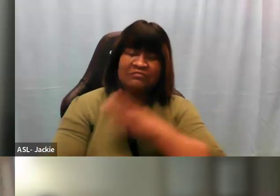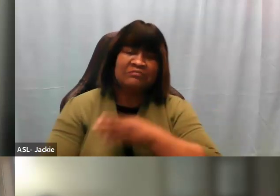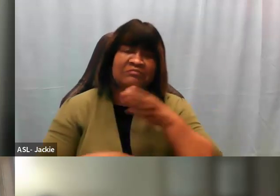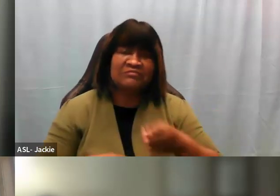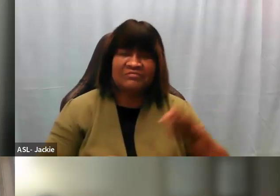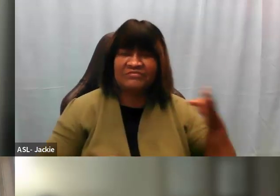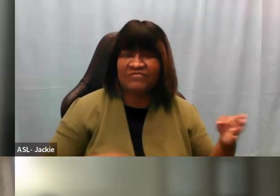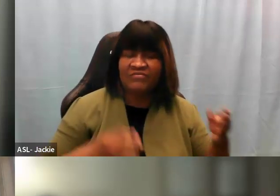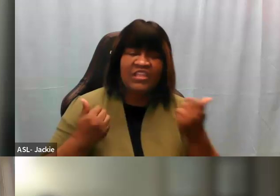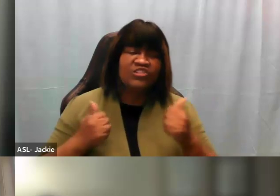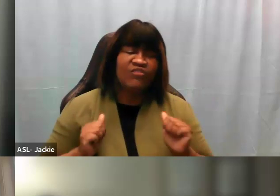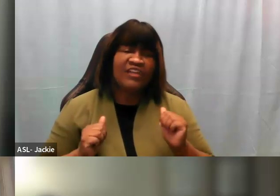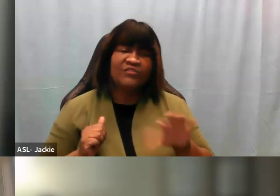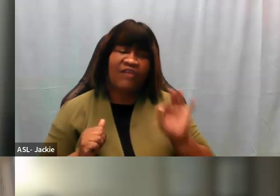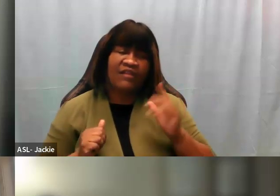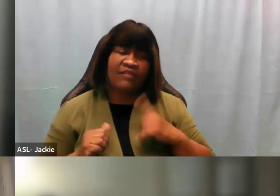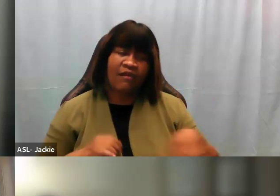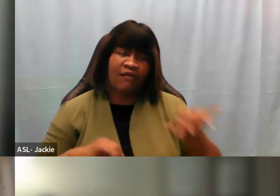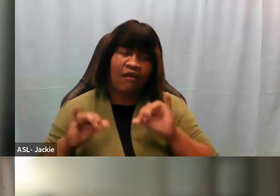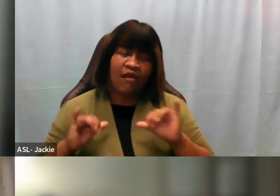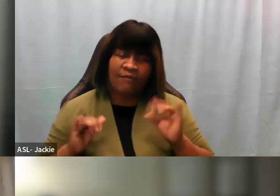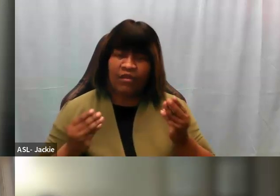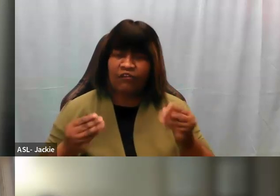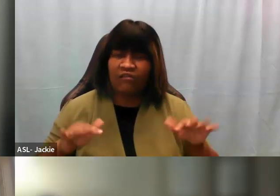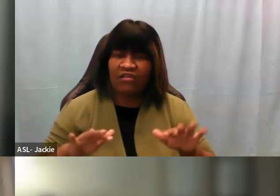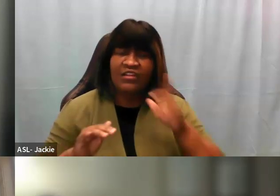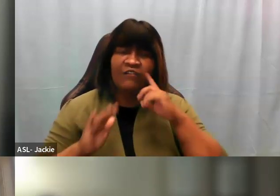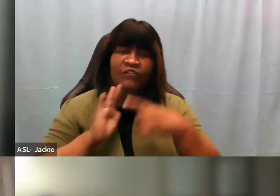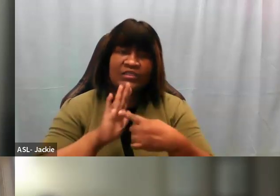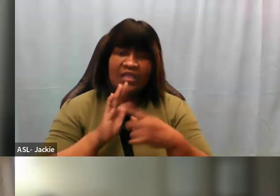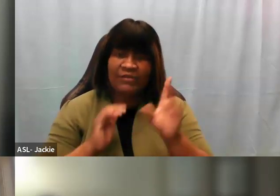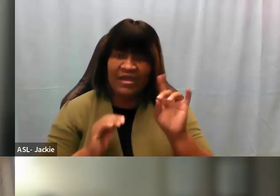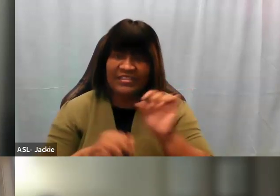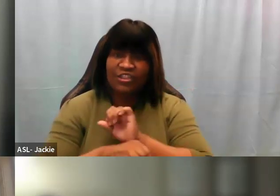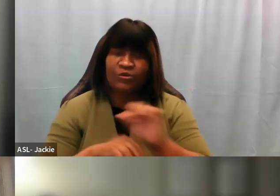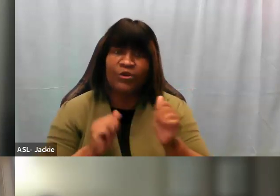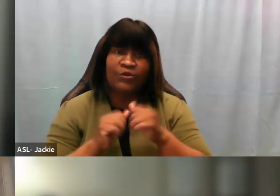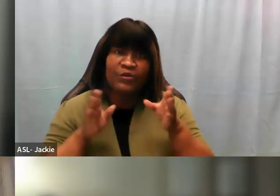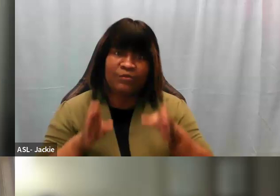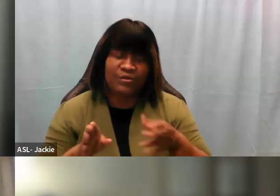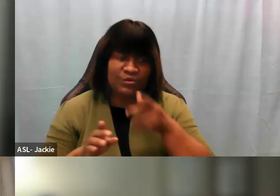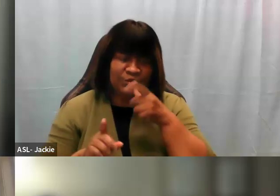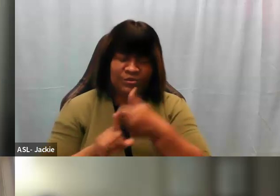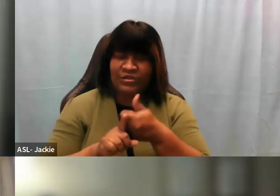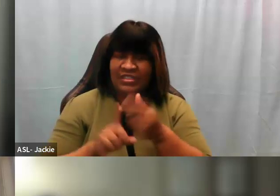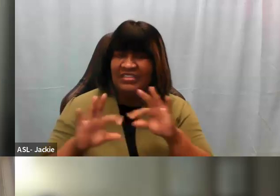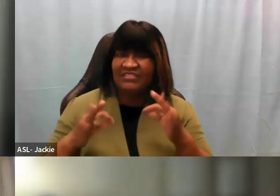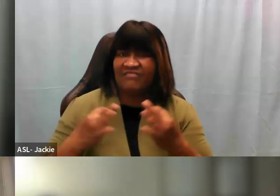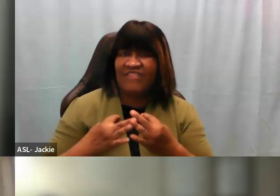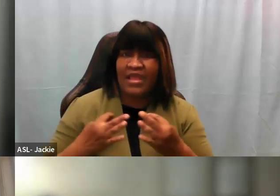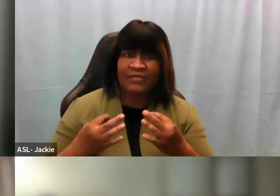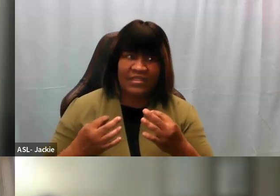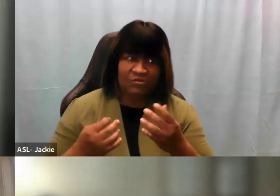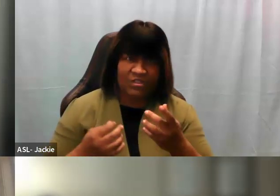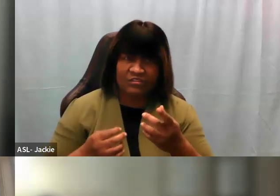really just trying to find that common ground. Like, for example, I worked with a participant whose family was very into